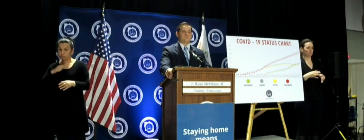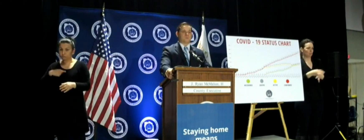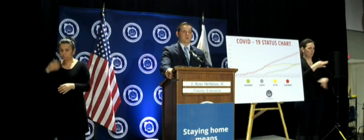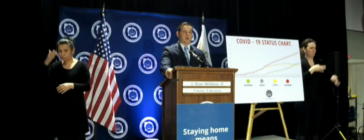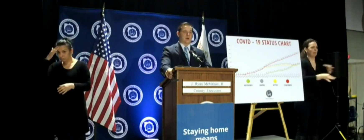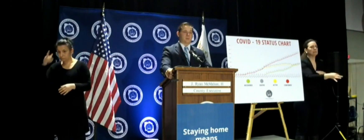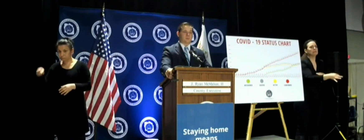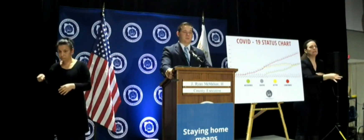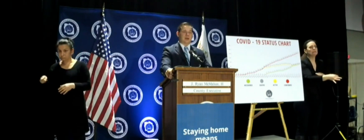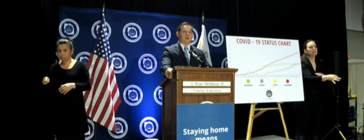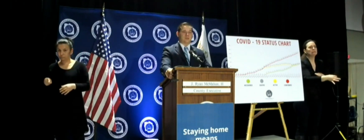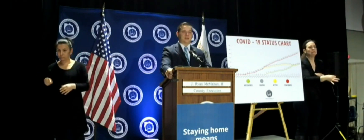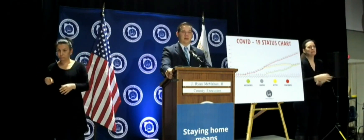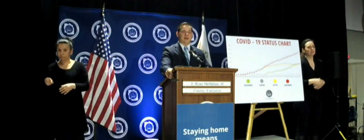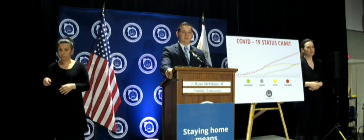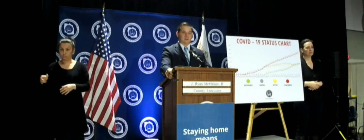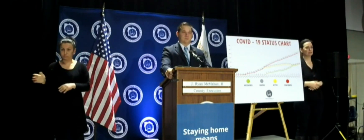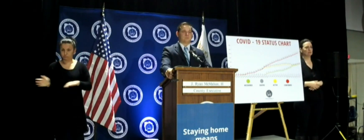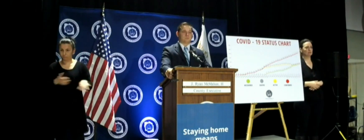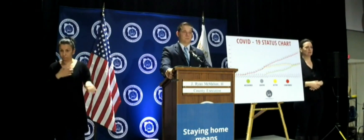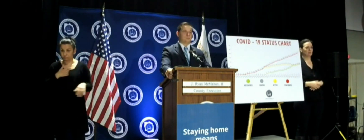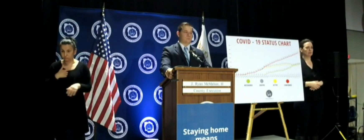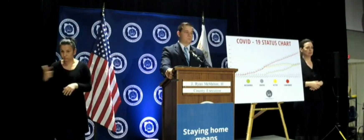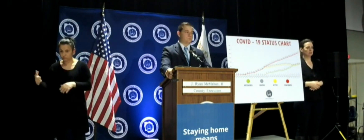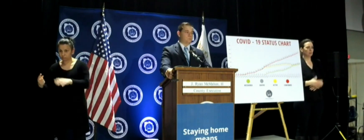can, to help save lives.